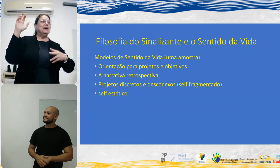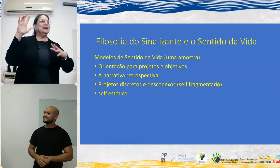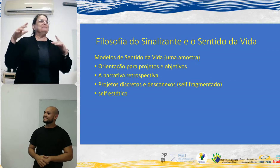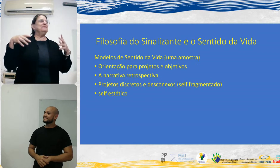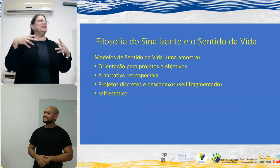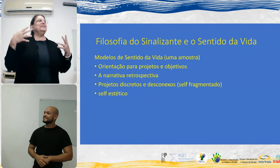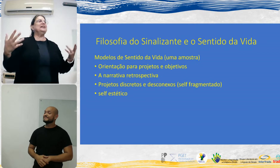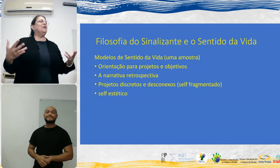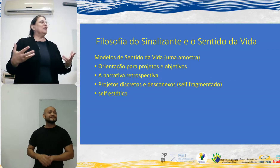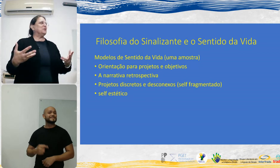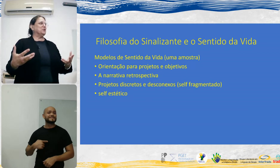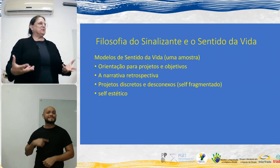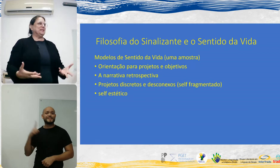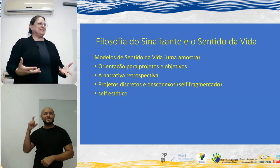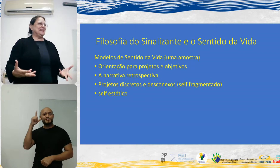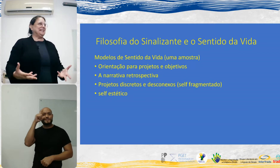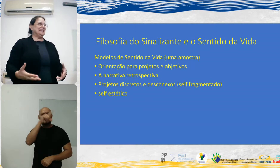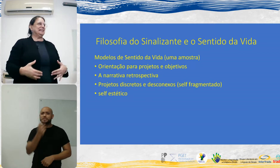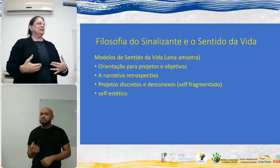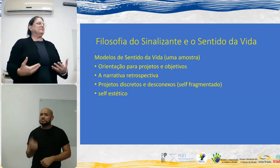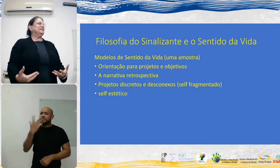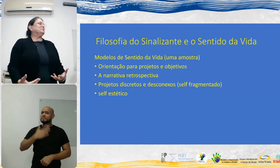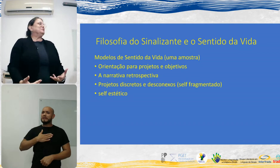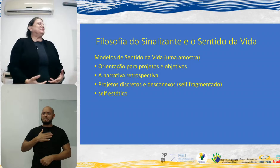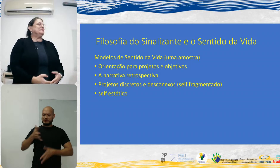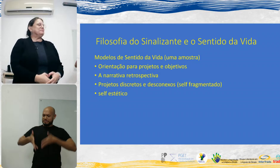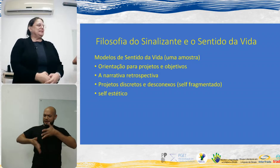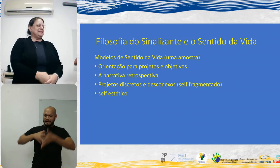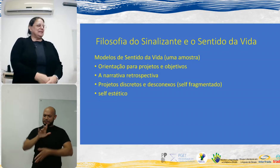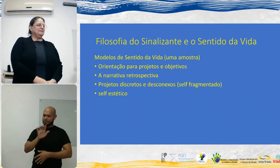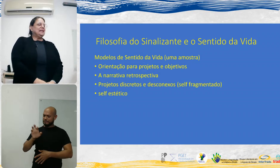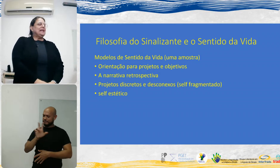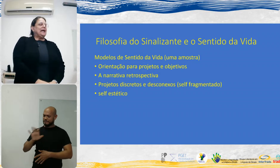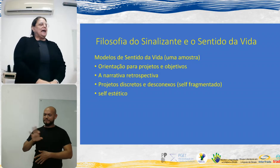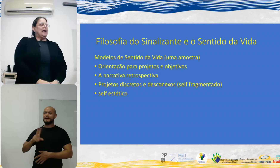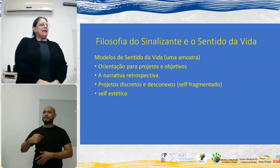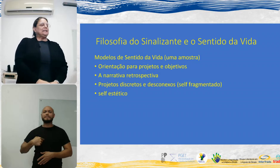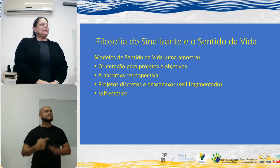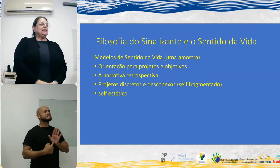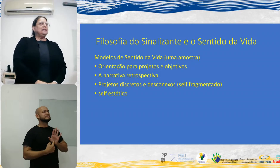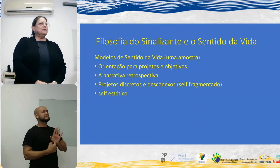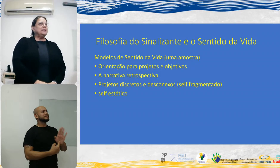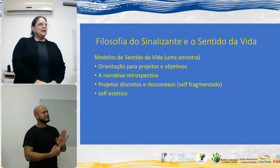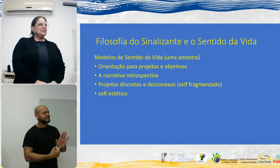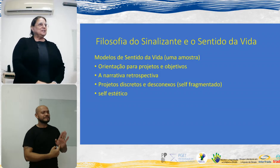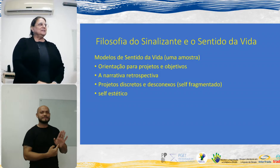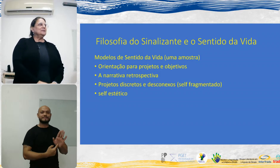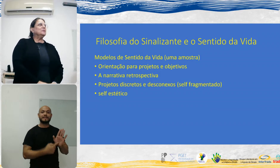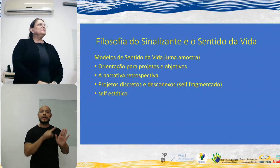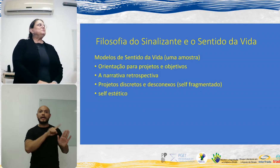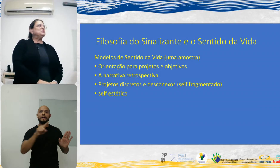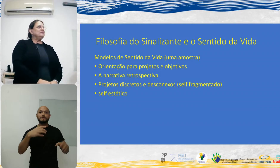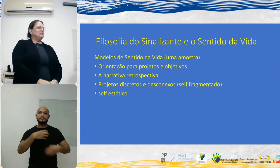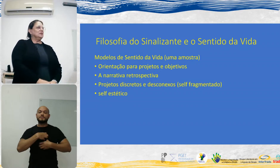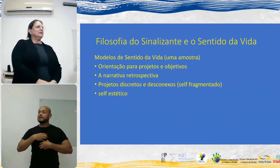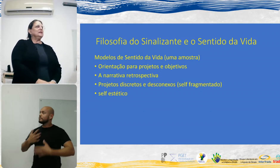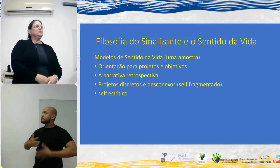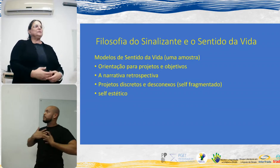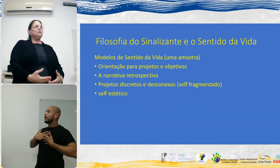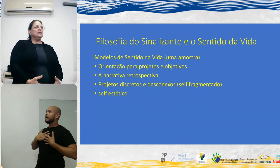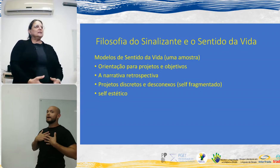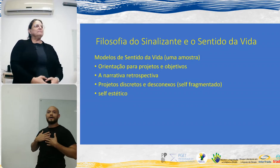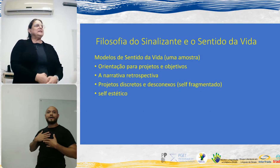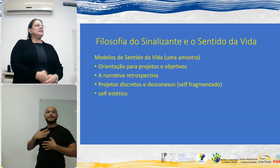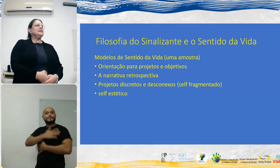you know, I'm very awkward with signing. I'm introducing myself. And their reaction was beautiful. It